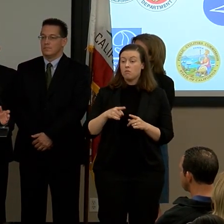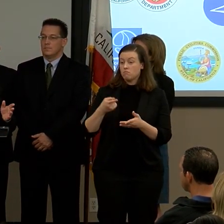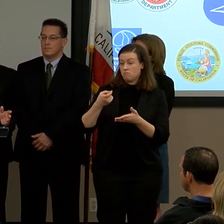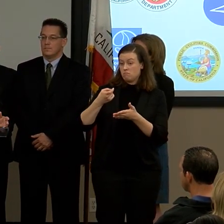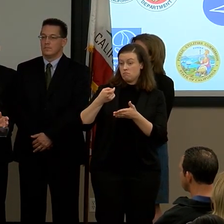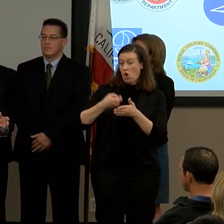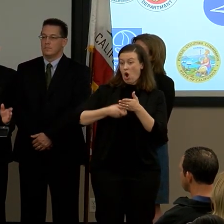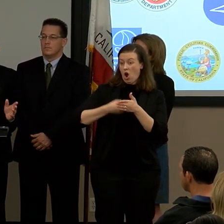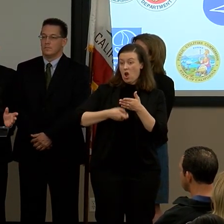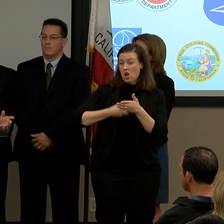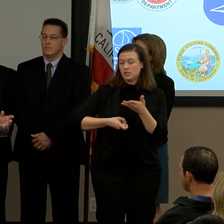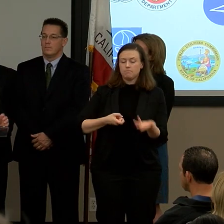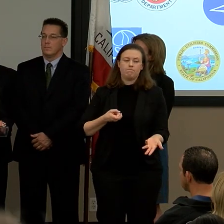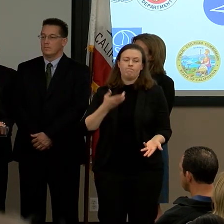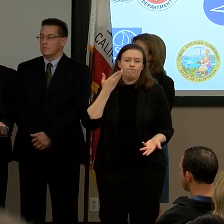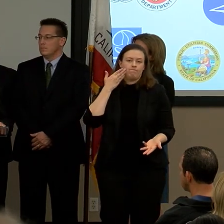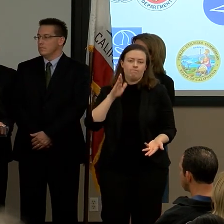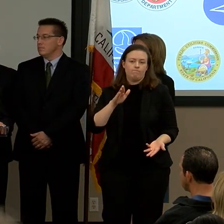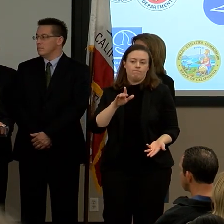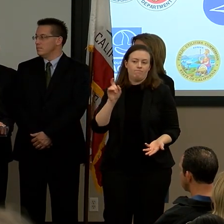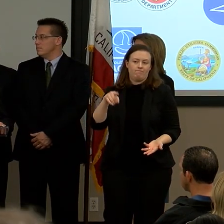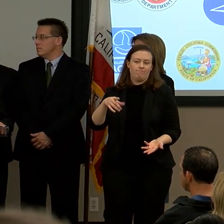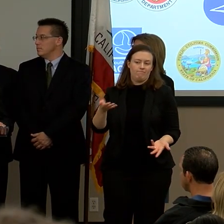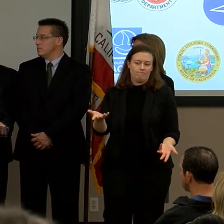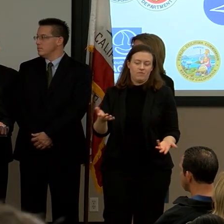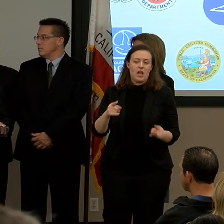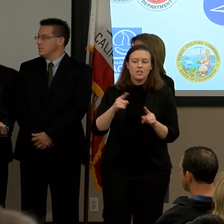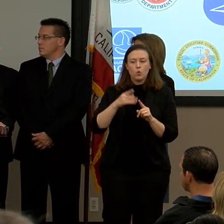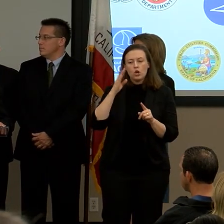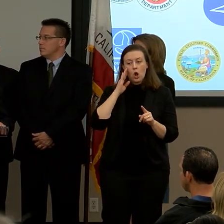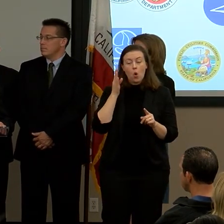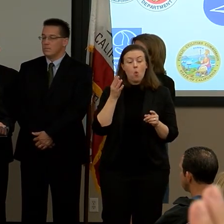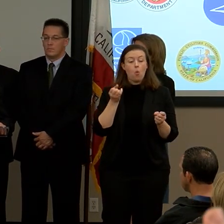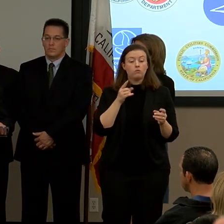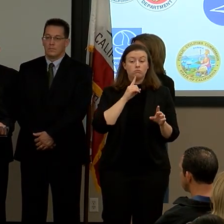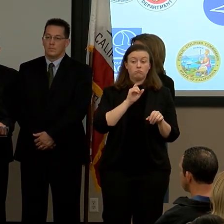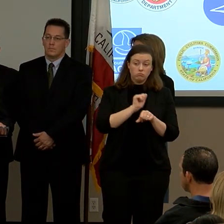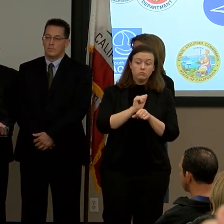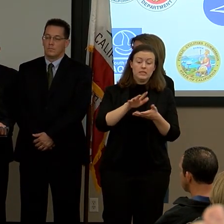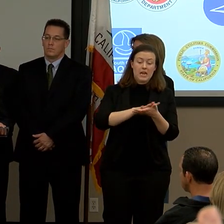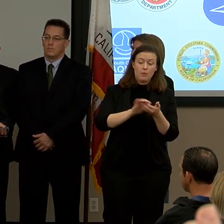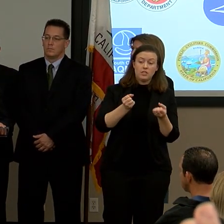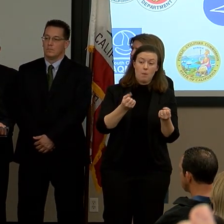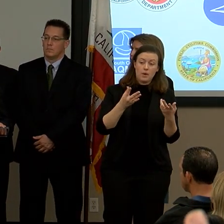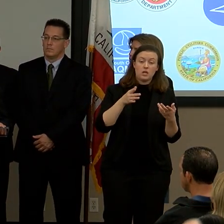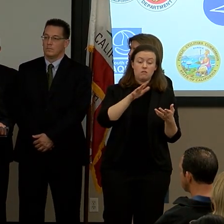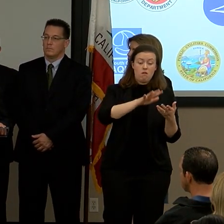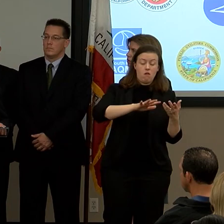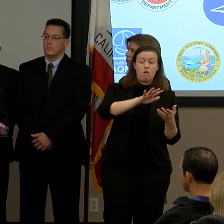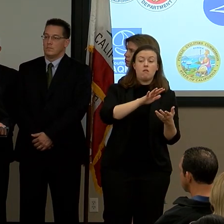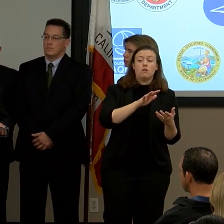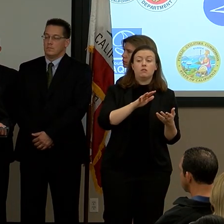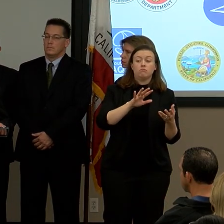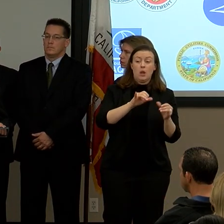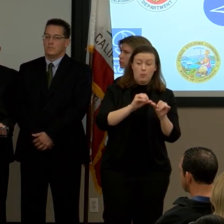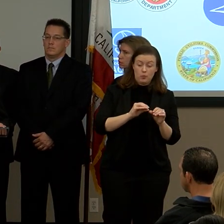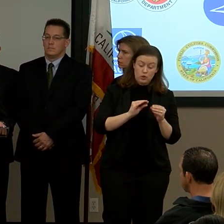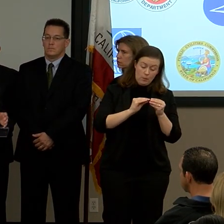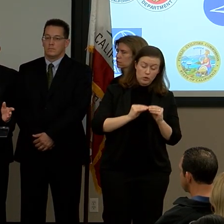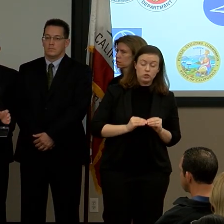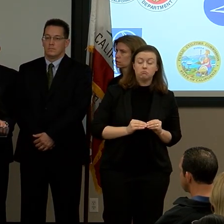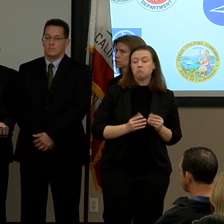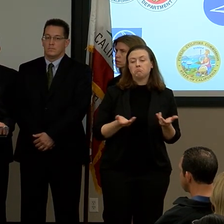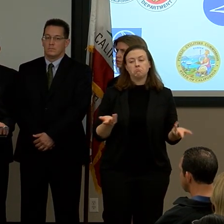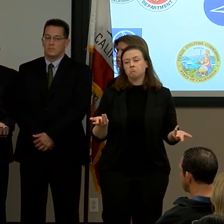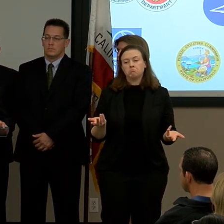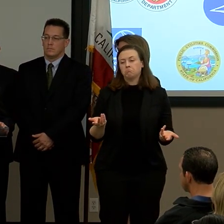is. We don't know yet. Until we know what the physical measurement is of the emissions and the types of projects or programs that we would put in